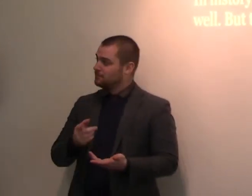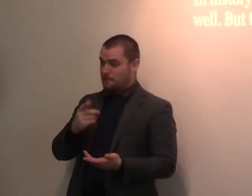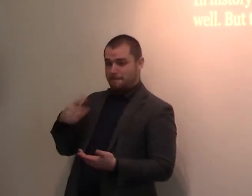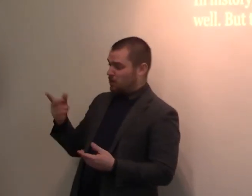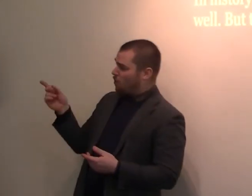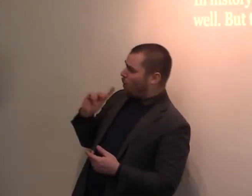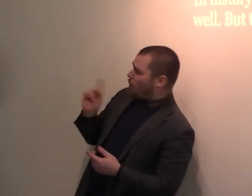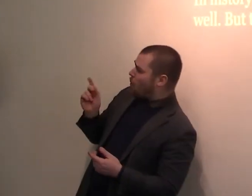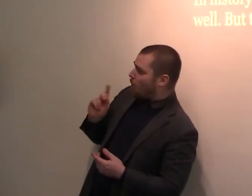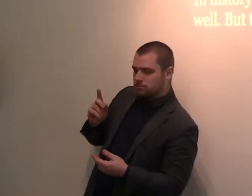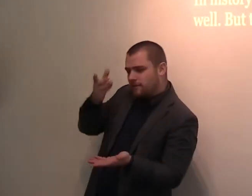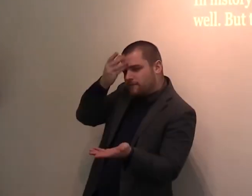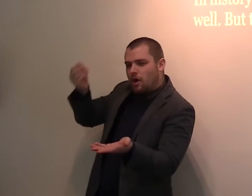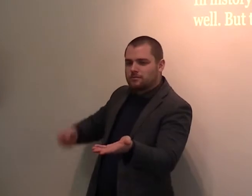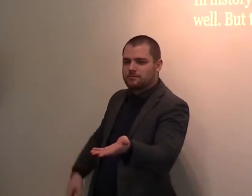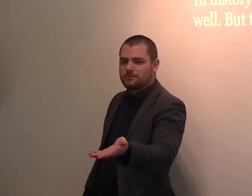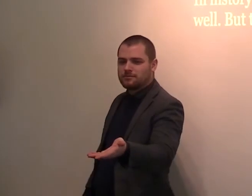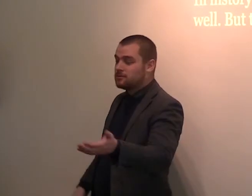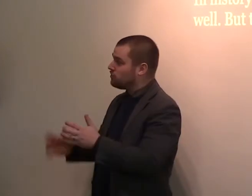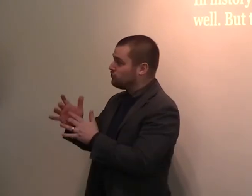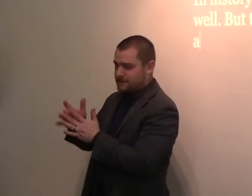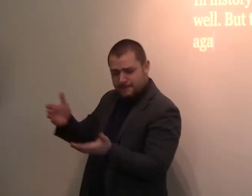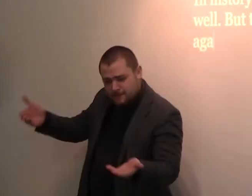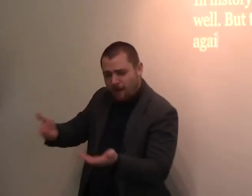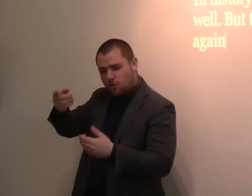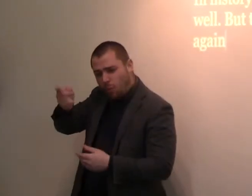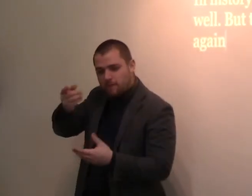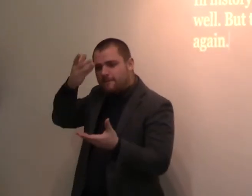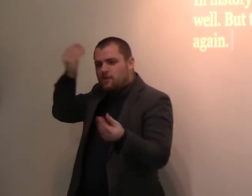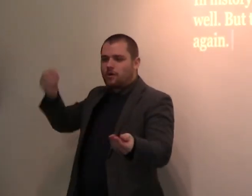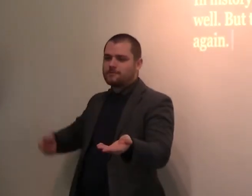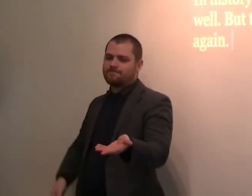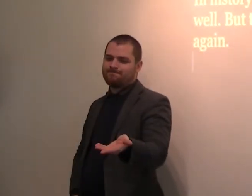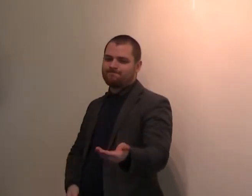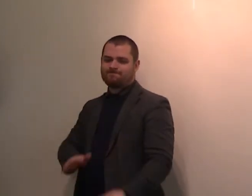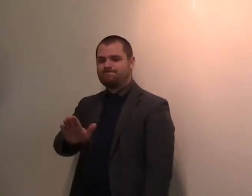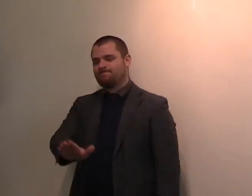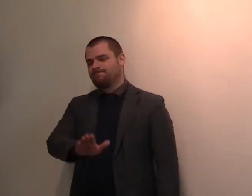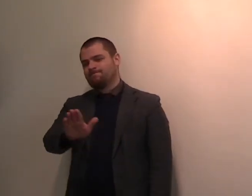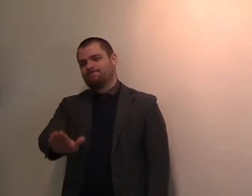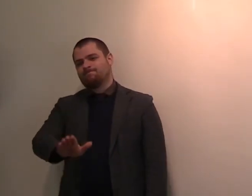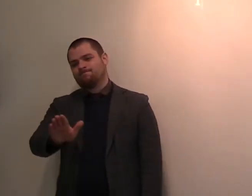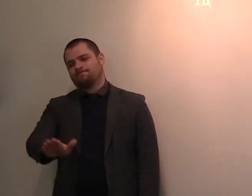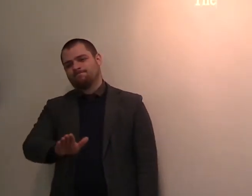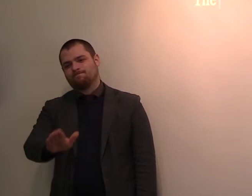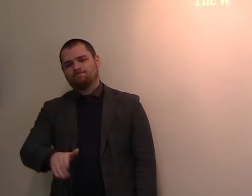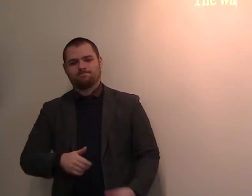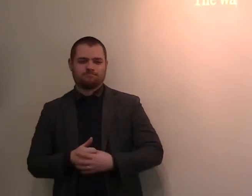They forgot the exhortations given by the Lord Jesus Christ. Because remember, the exhortation and the letters are